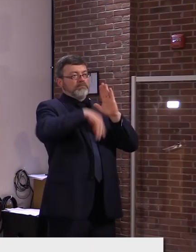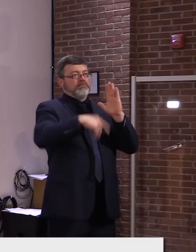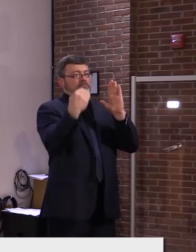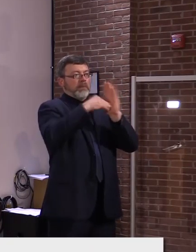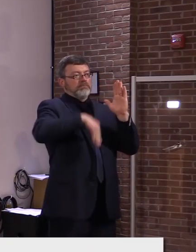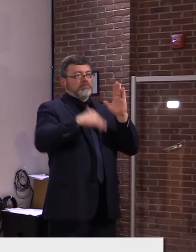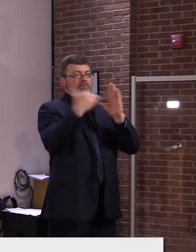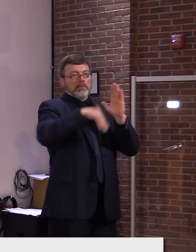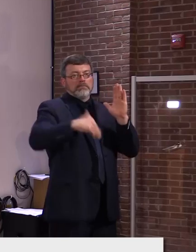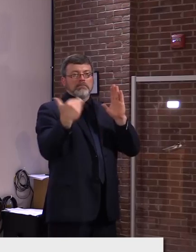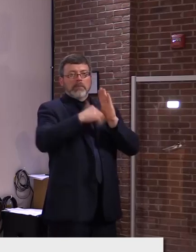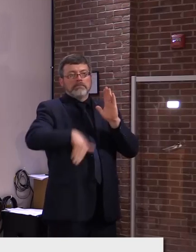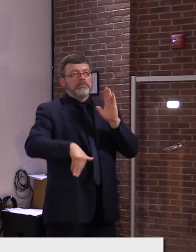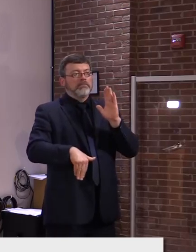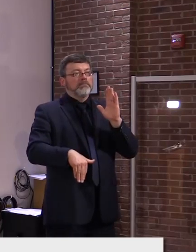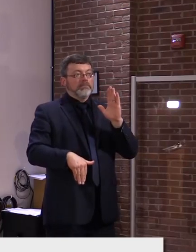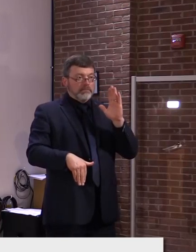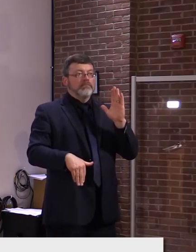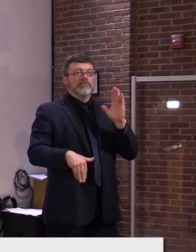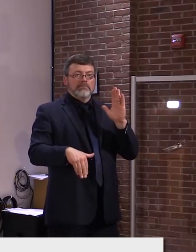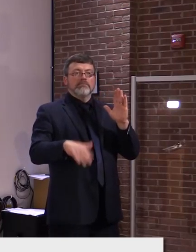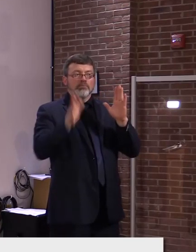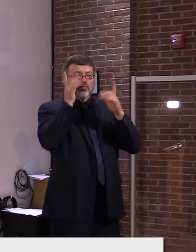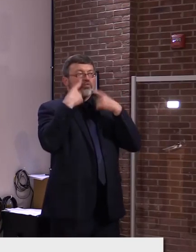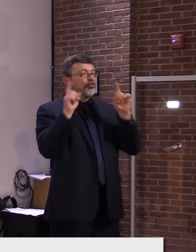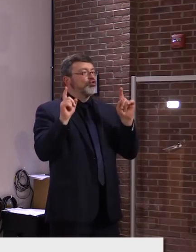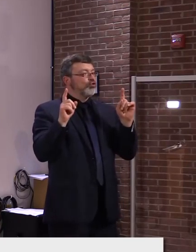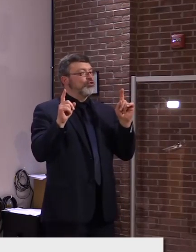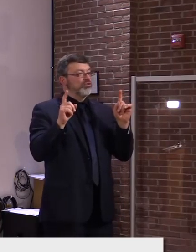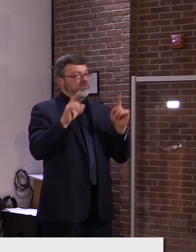come back to impact us. That's the simple answer.